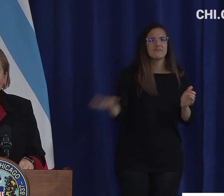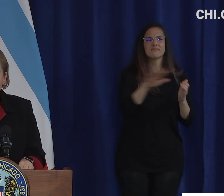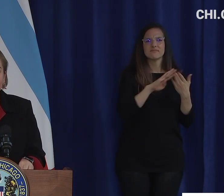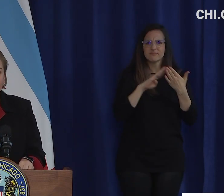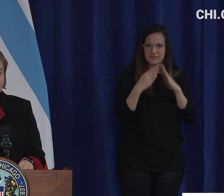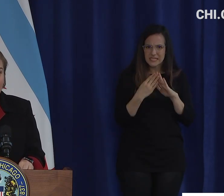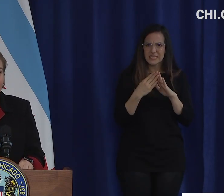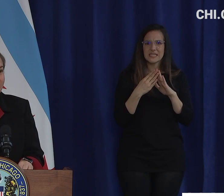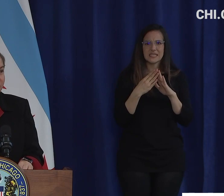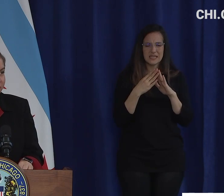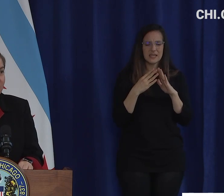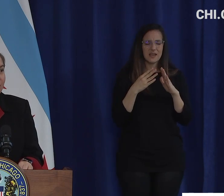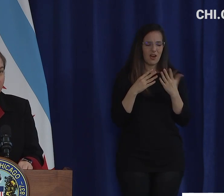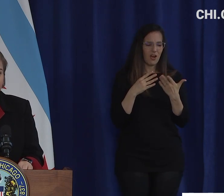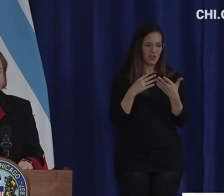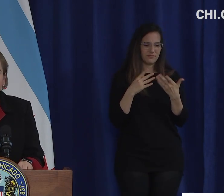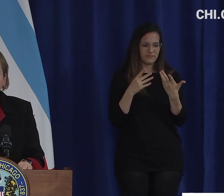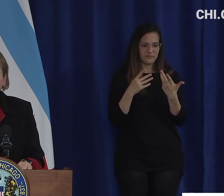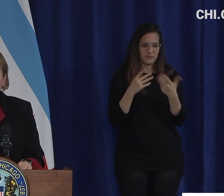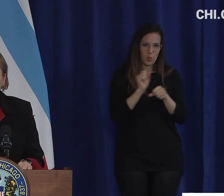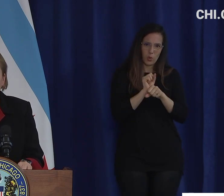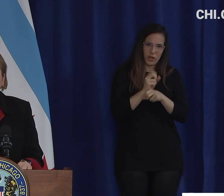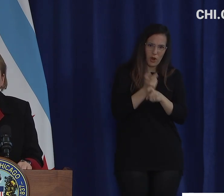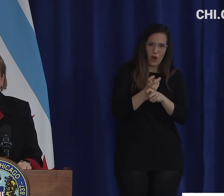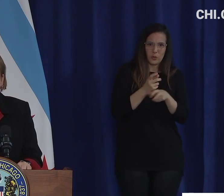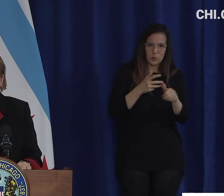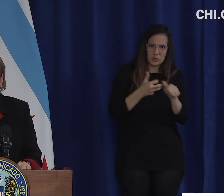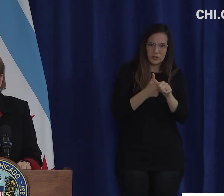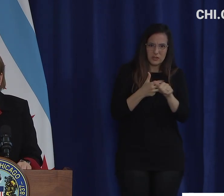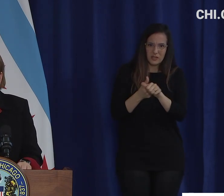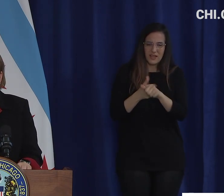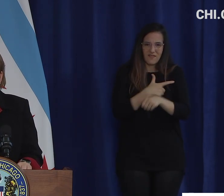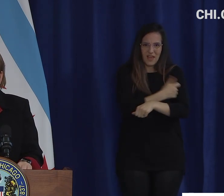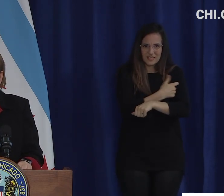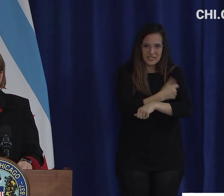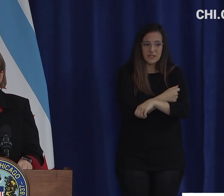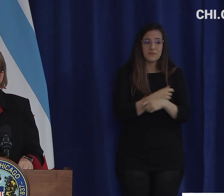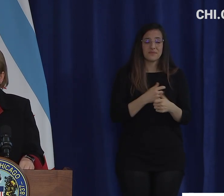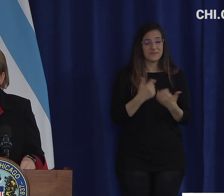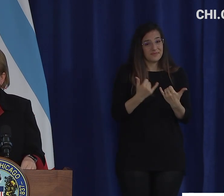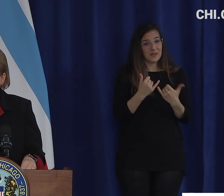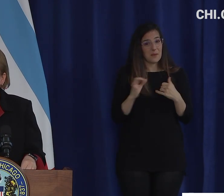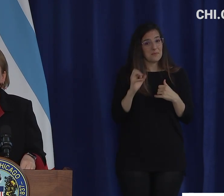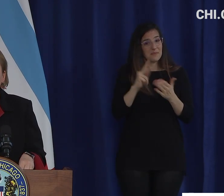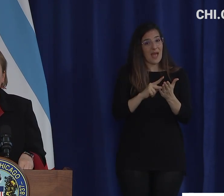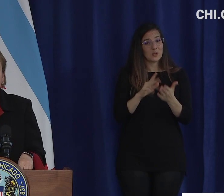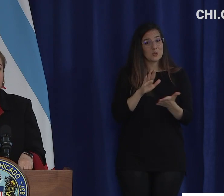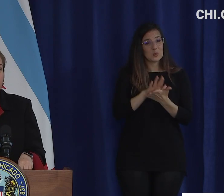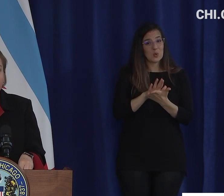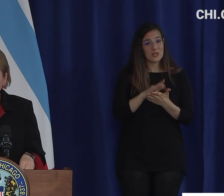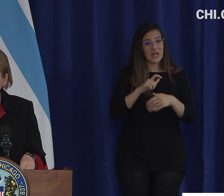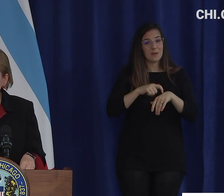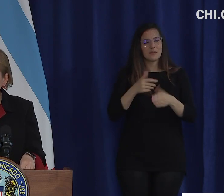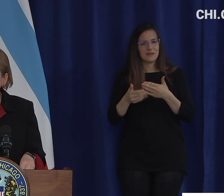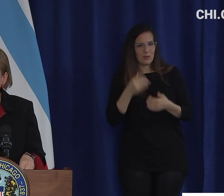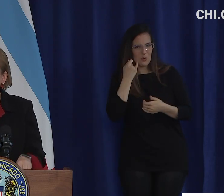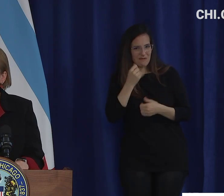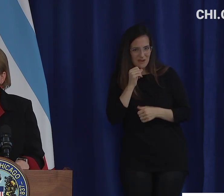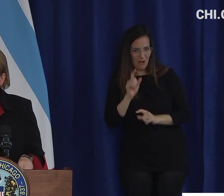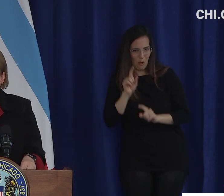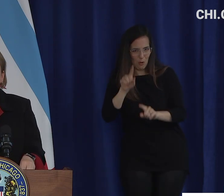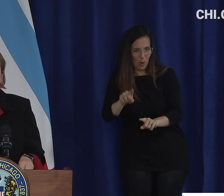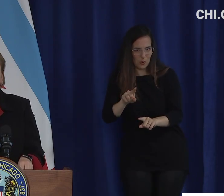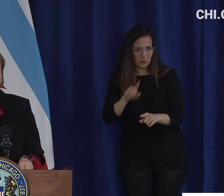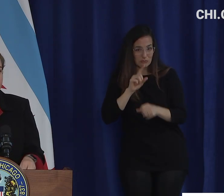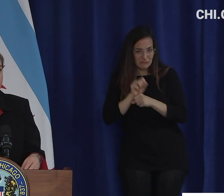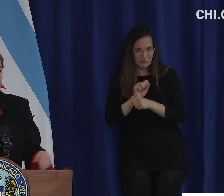toward back to school time, even if not all of our children are going in person. And you can get flu shots through pharmacies,